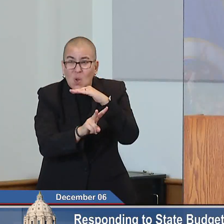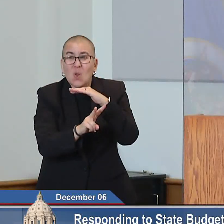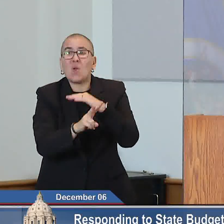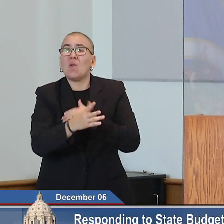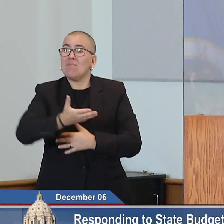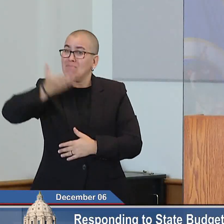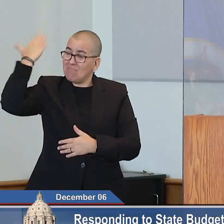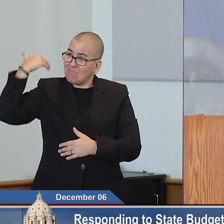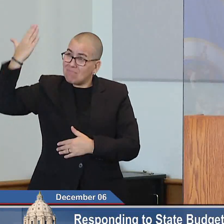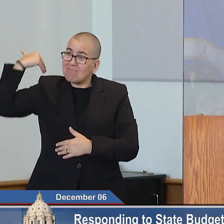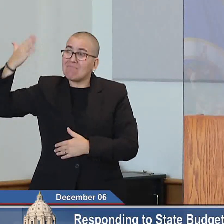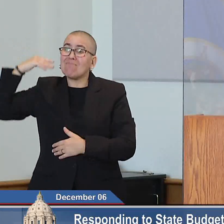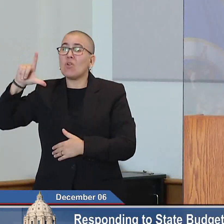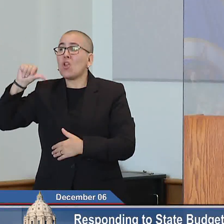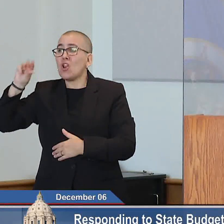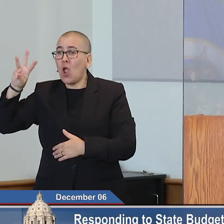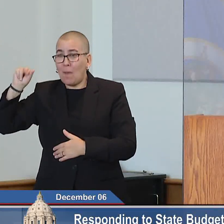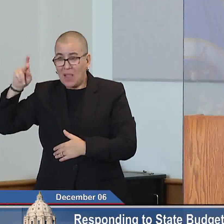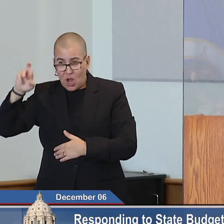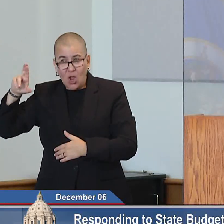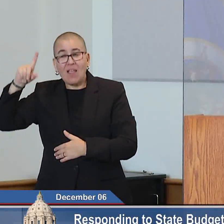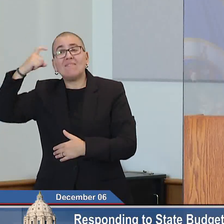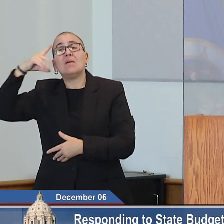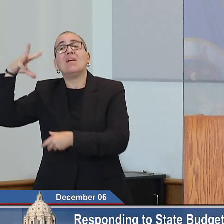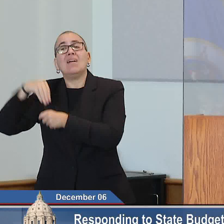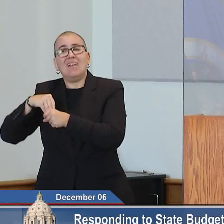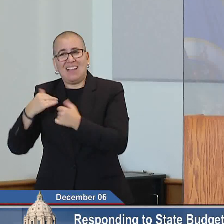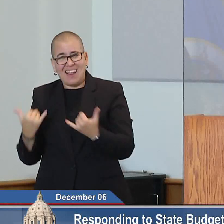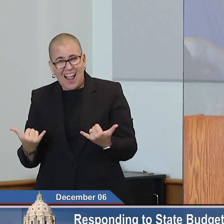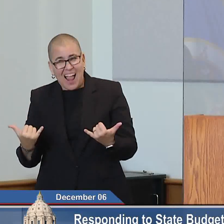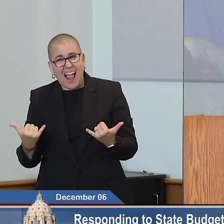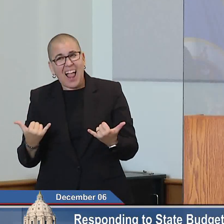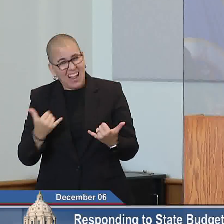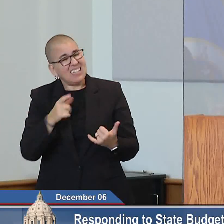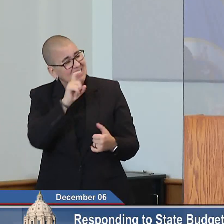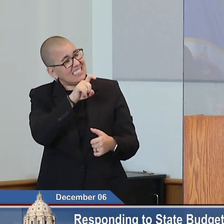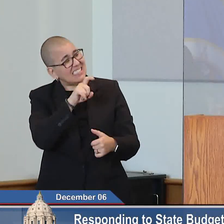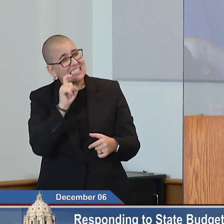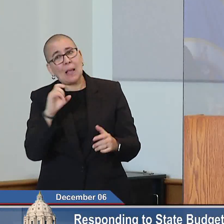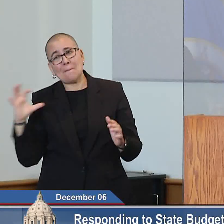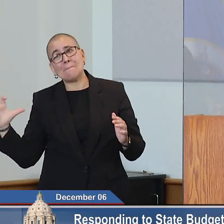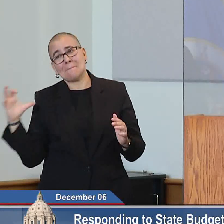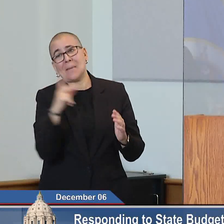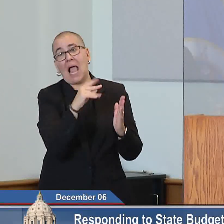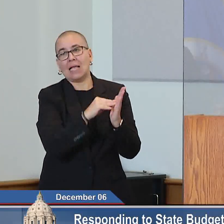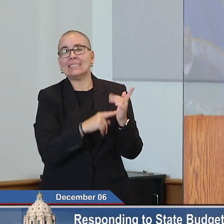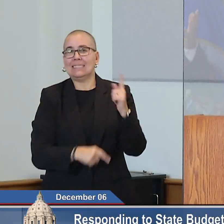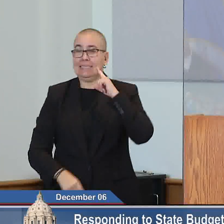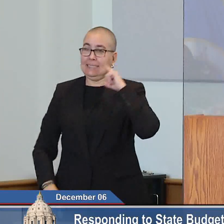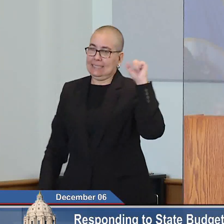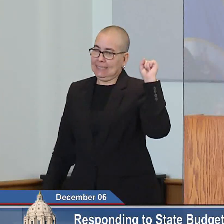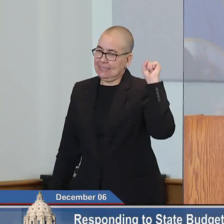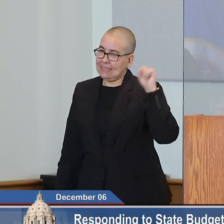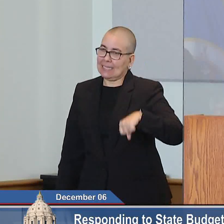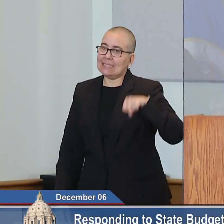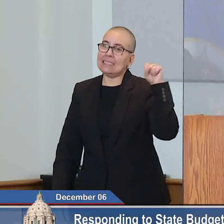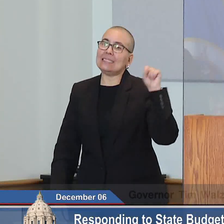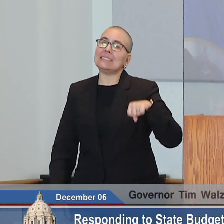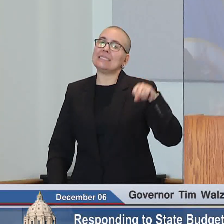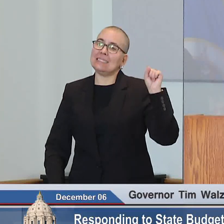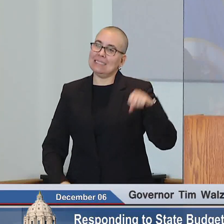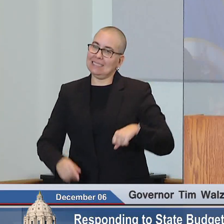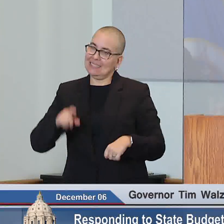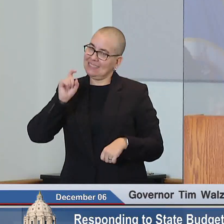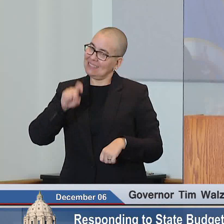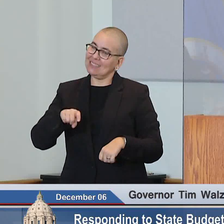have had inflation. Is it time for that to return to the budget forecasting process? Yeah, and I brought this up, and again, this is going to be working with our partners.